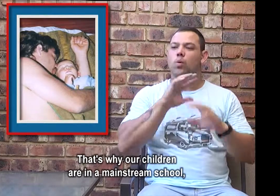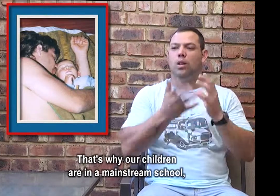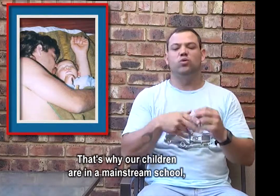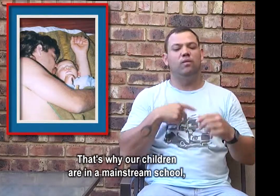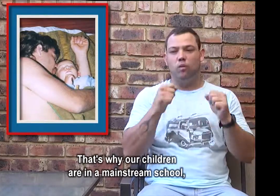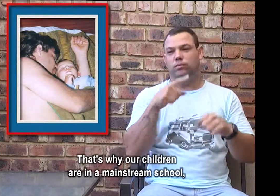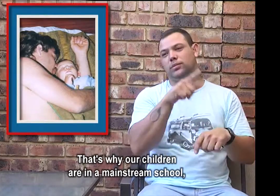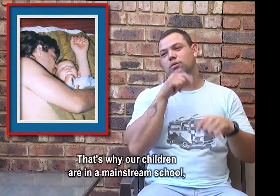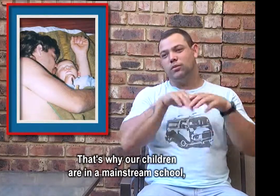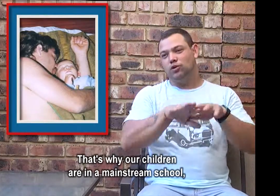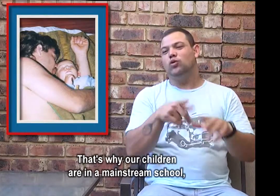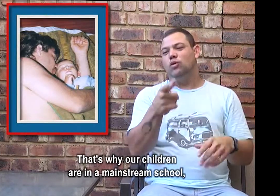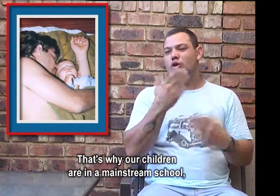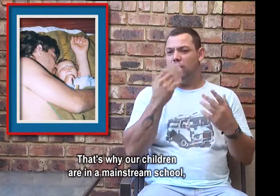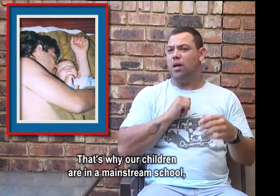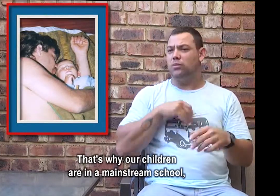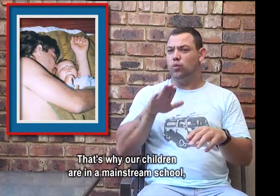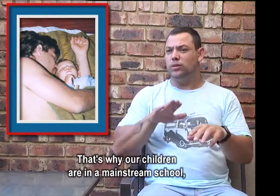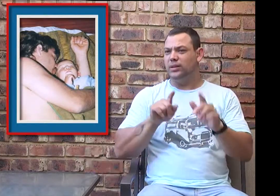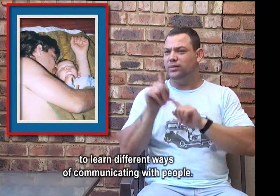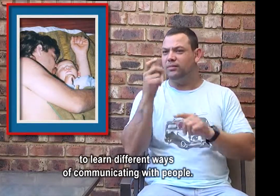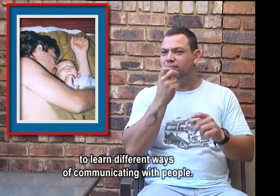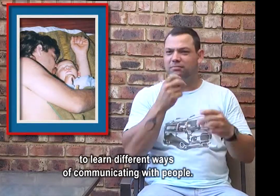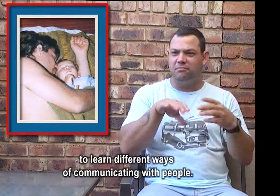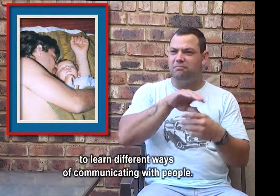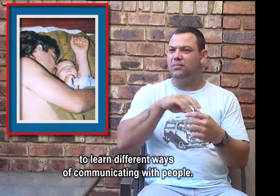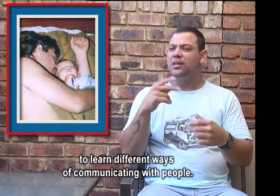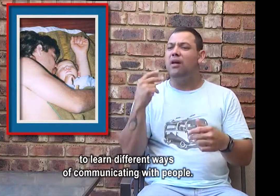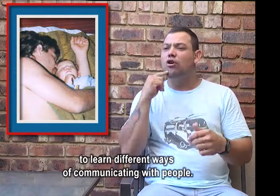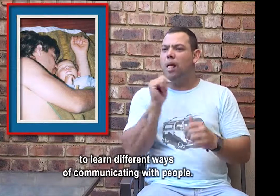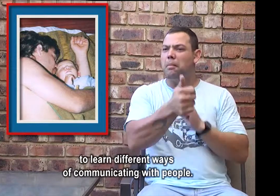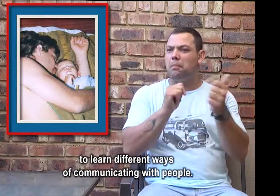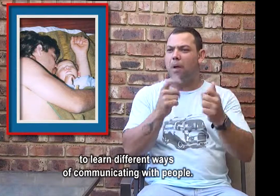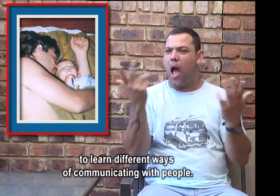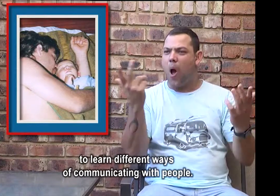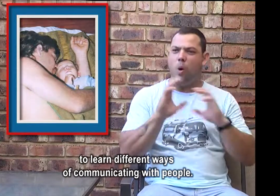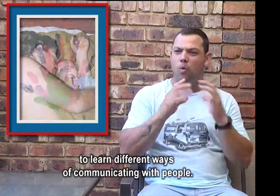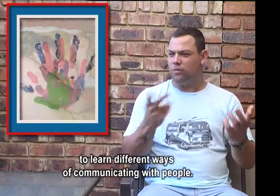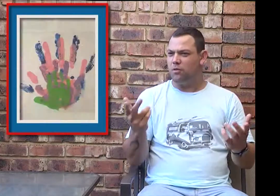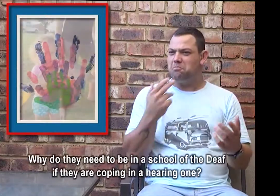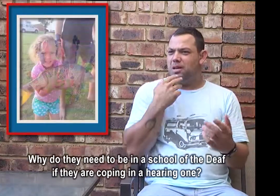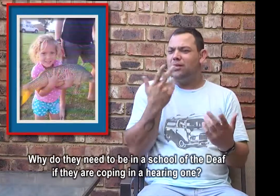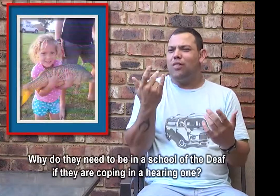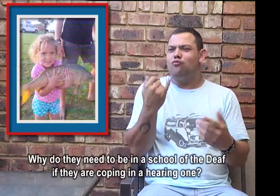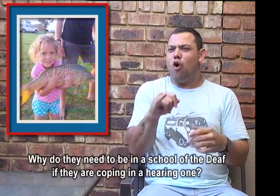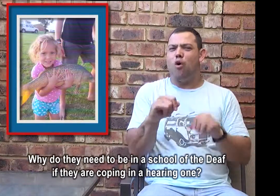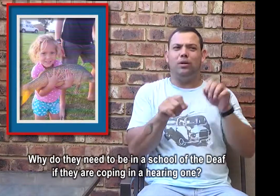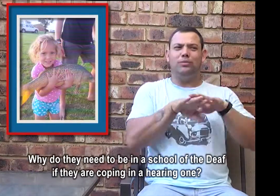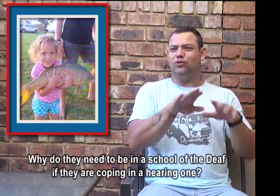That's why our children are in a mainstream school, to learn different ways of communicating with people. Why do they need to be in a school